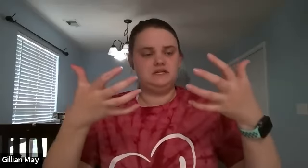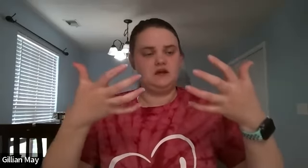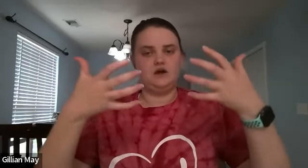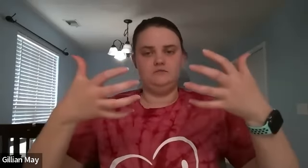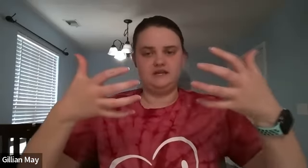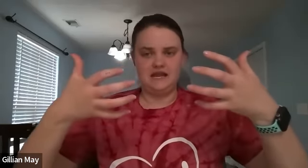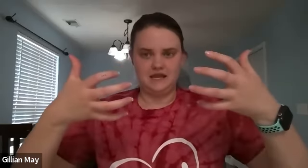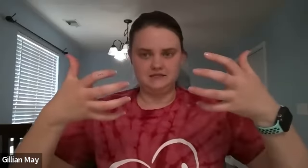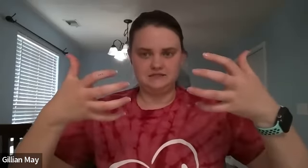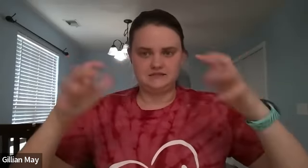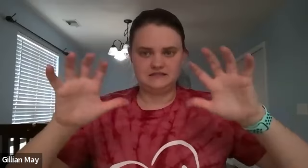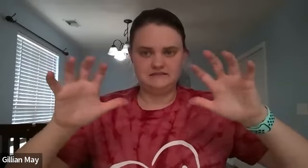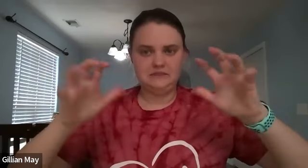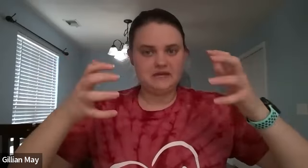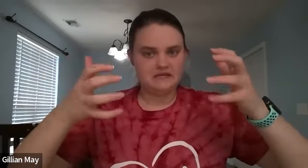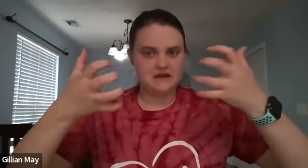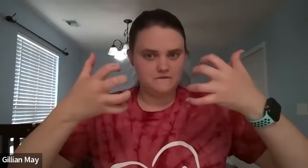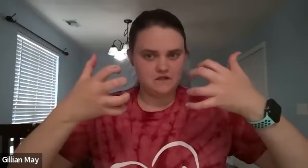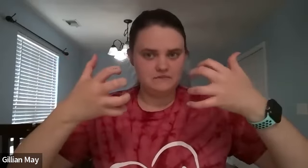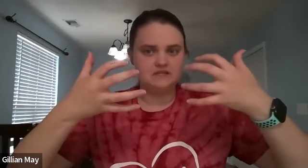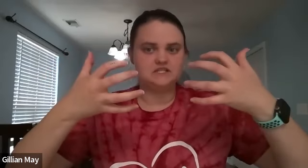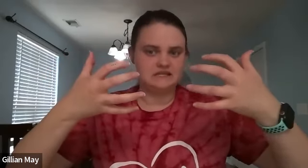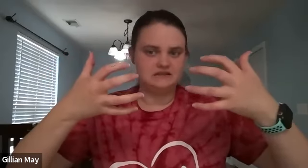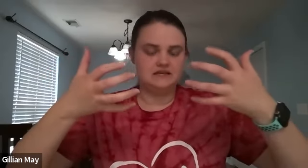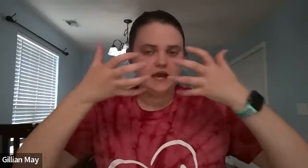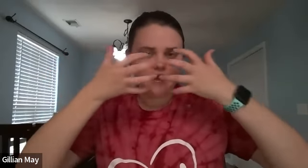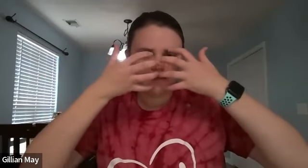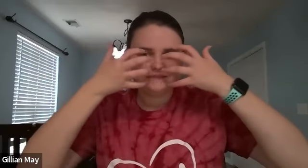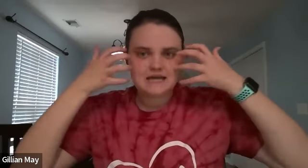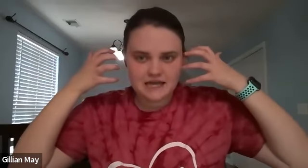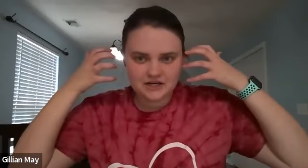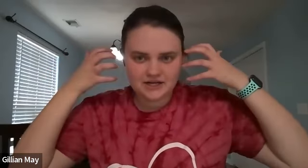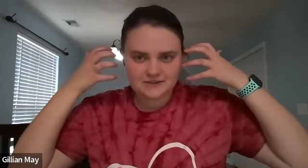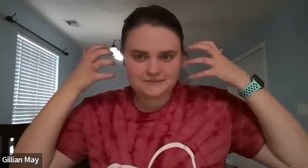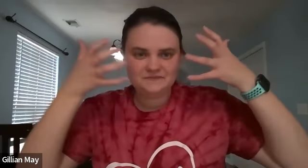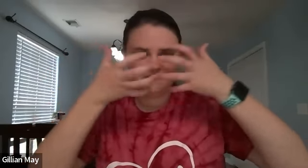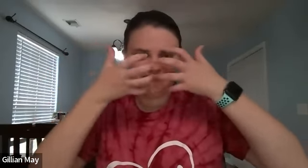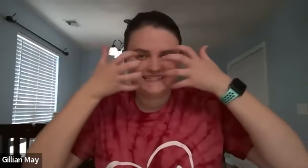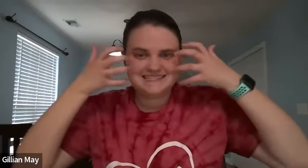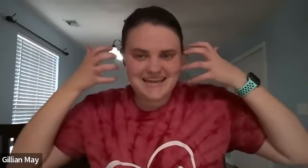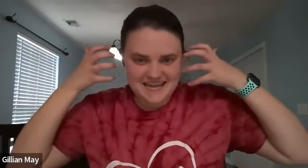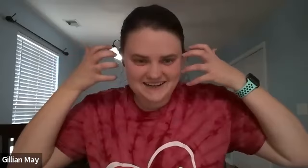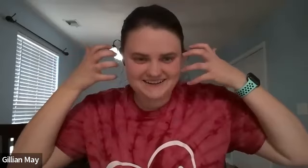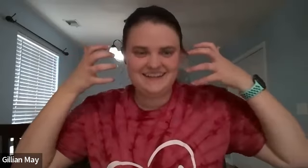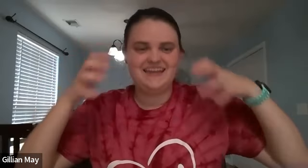be open hands, slightly bent, not fully bent, just slightly. Tiger. Tiger. Yeah.